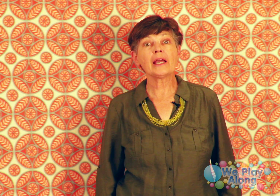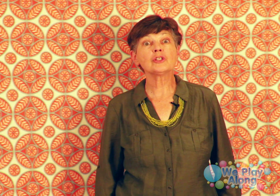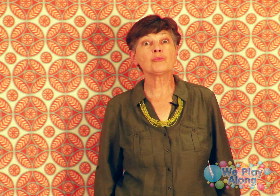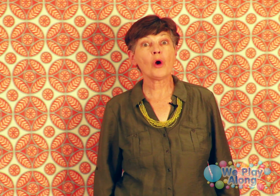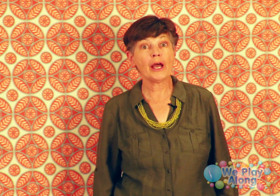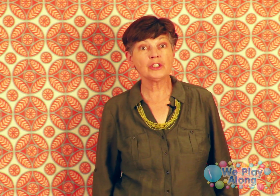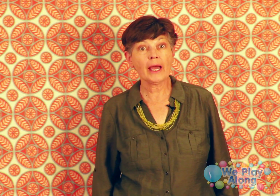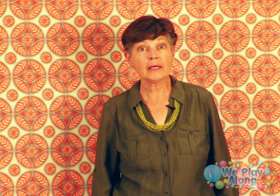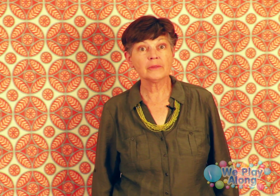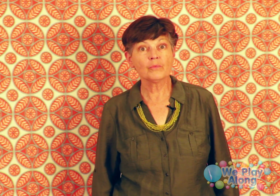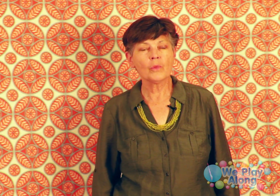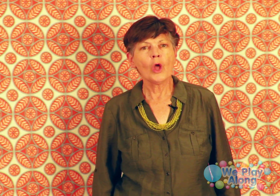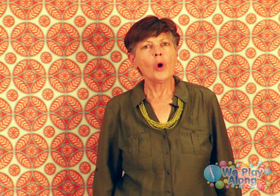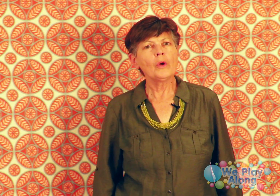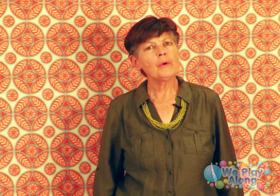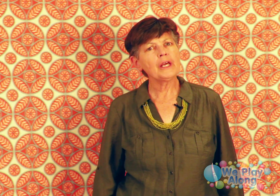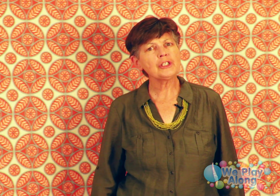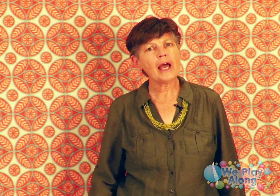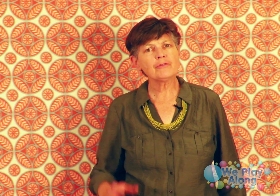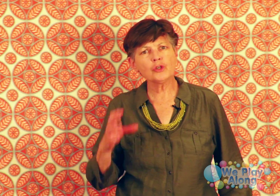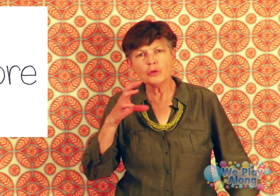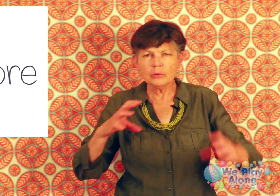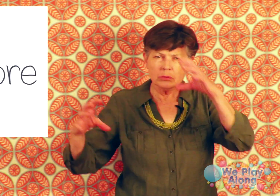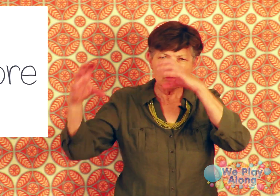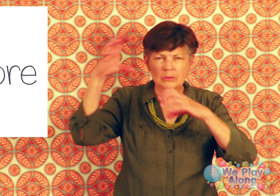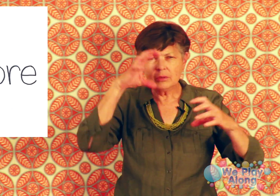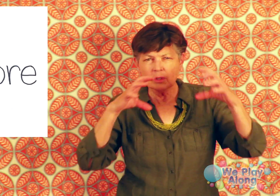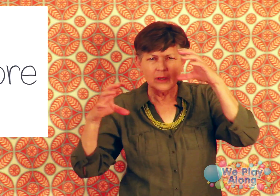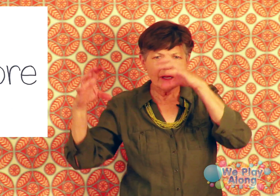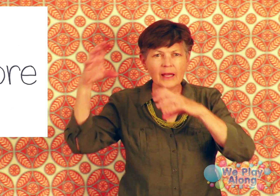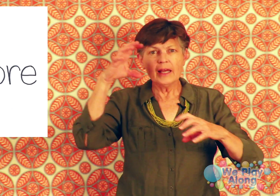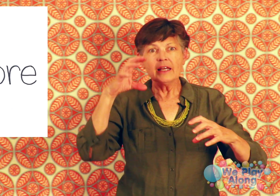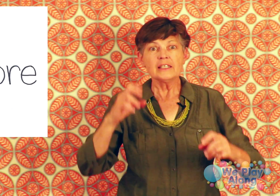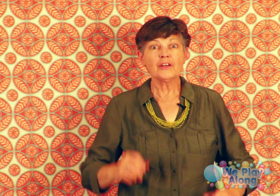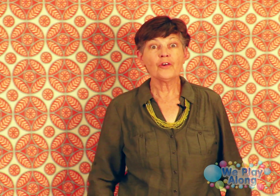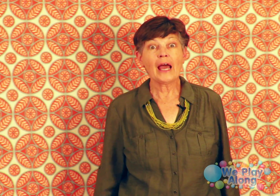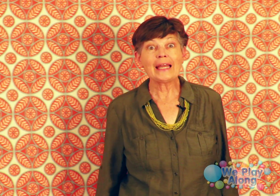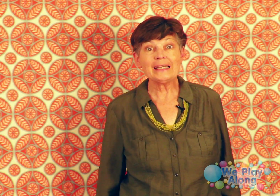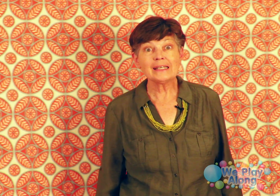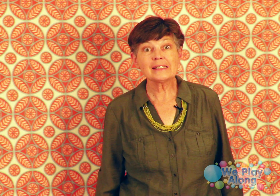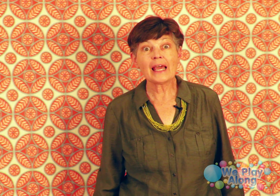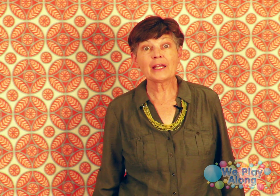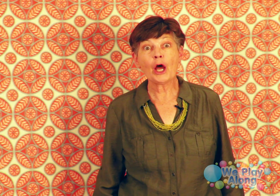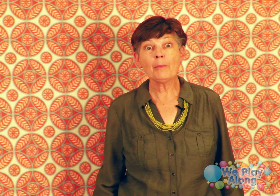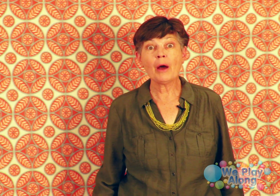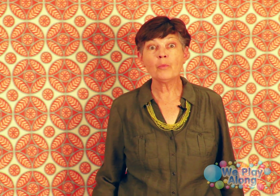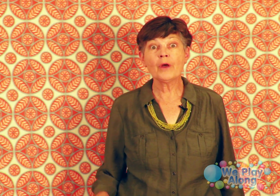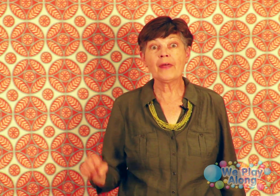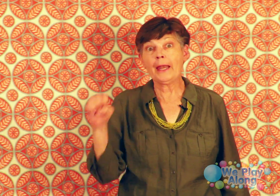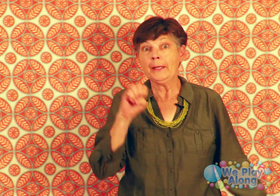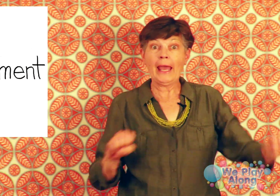science project. We would each have to different ideas and come up with